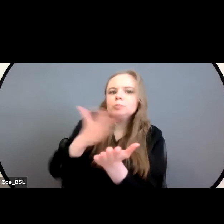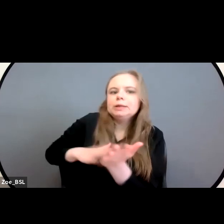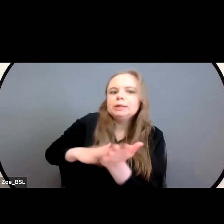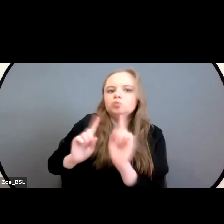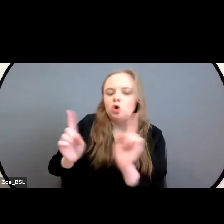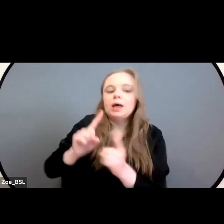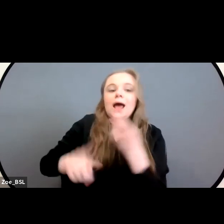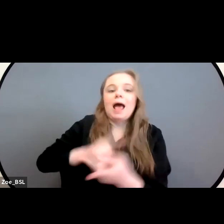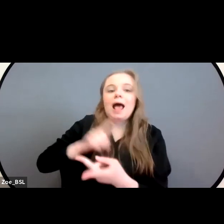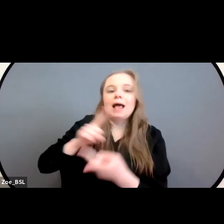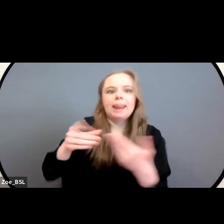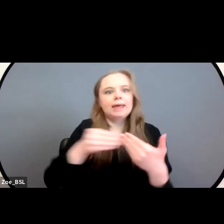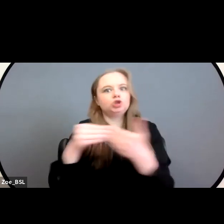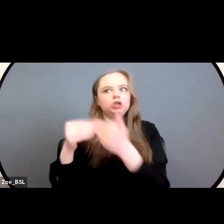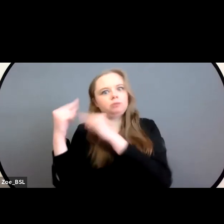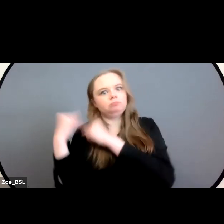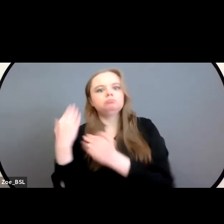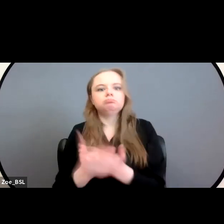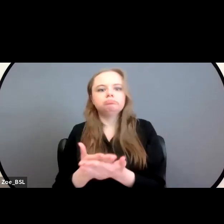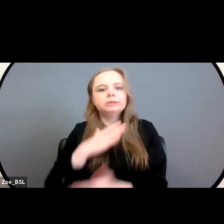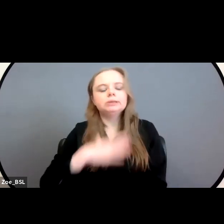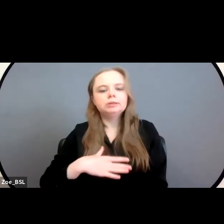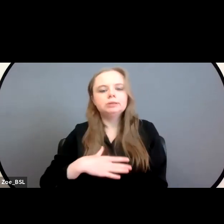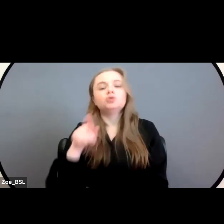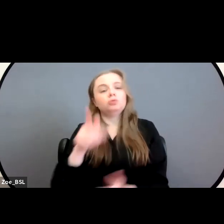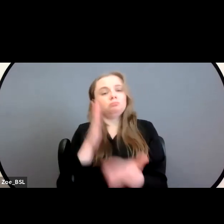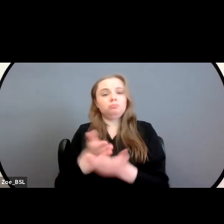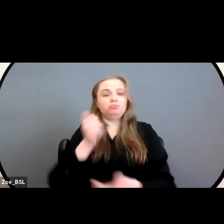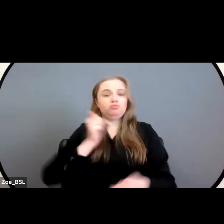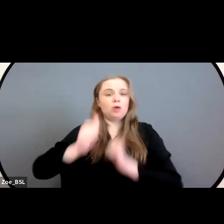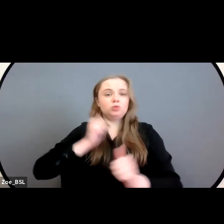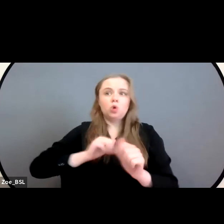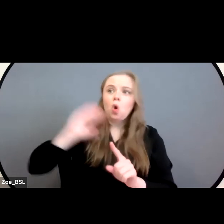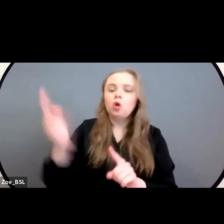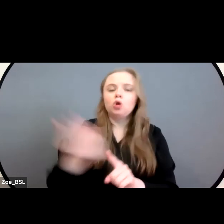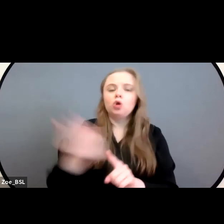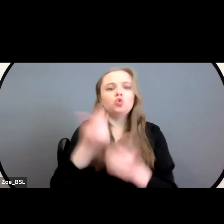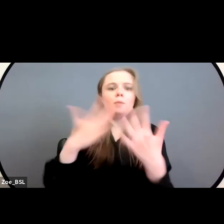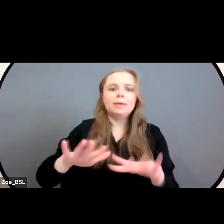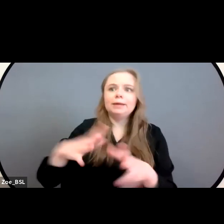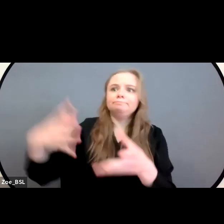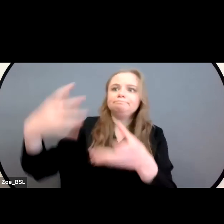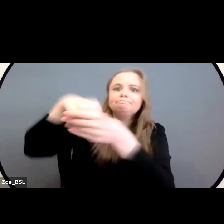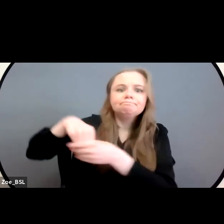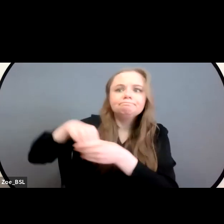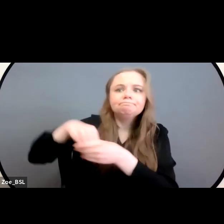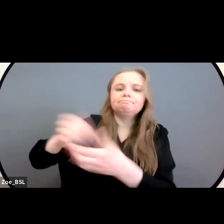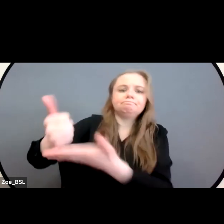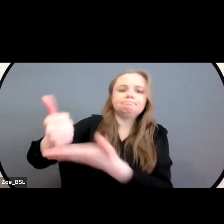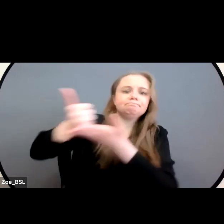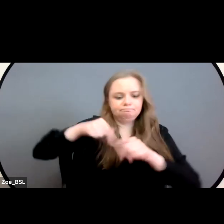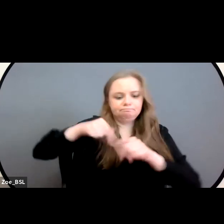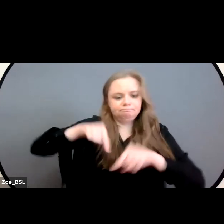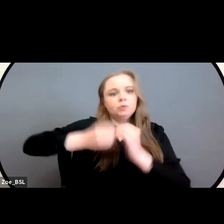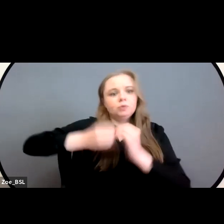devote to that. So really proud of every single contributor to this report, and we hope it has